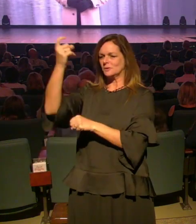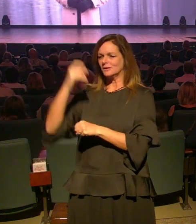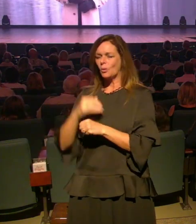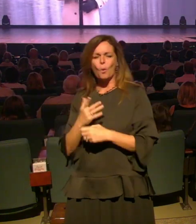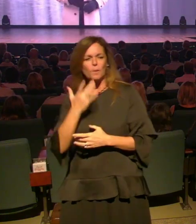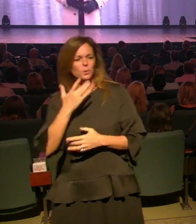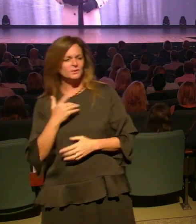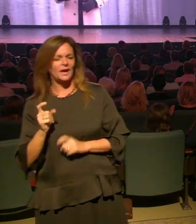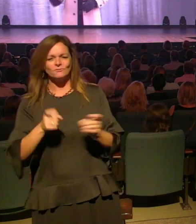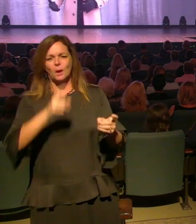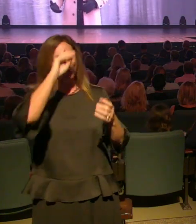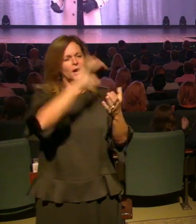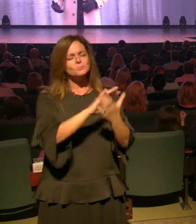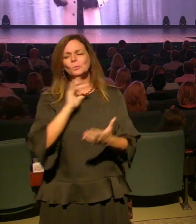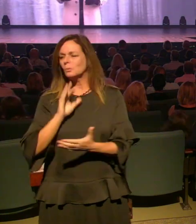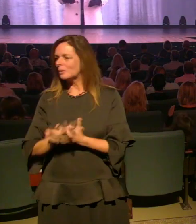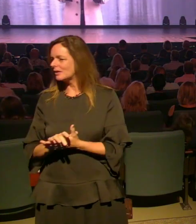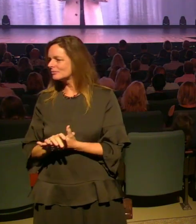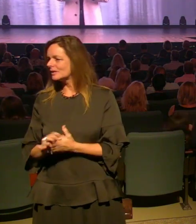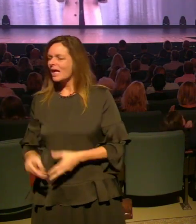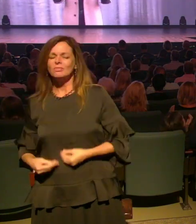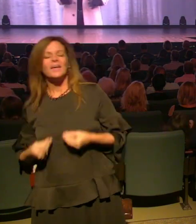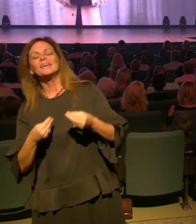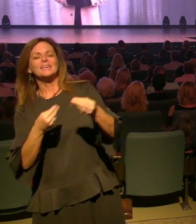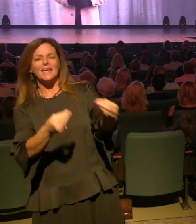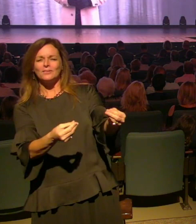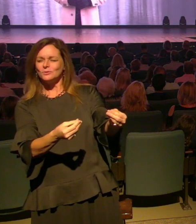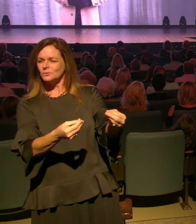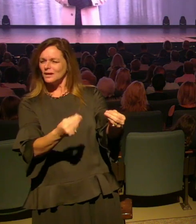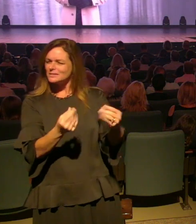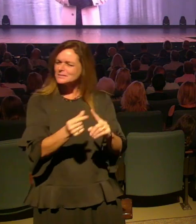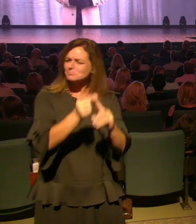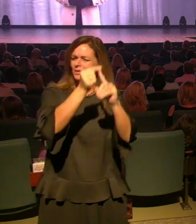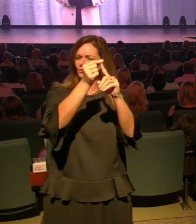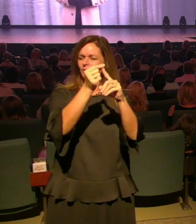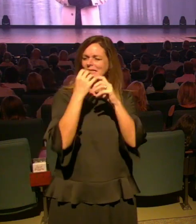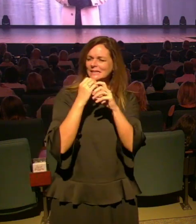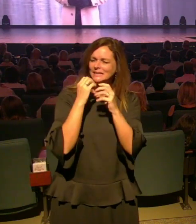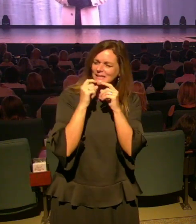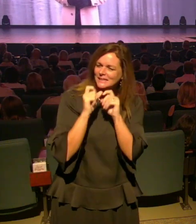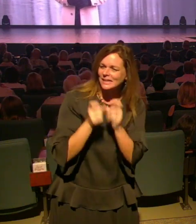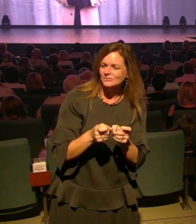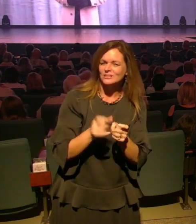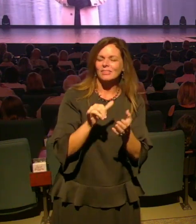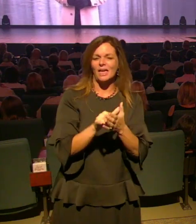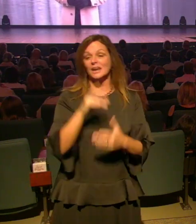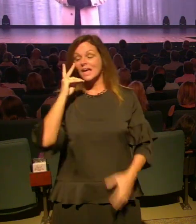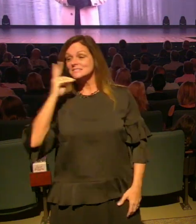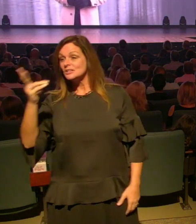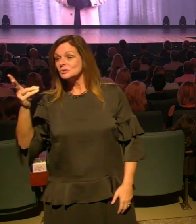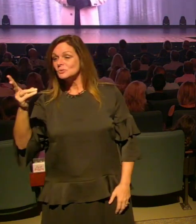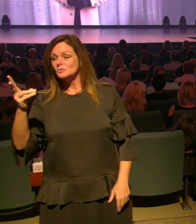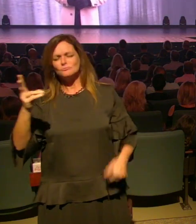gift from your spouse or close friend that they gave you and you'll keep it forever. The most significant gifts communicate, I see you,